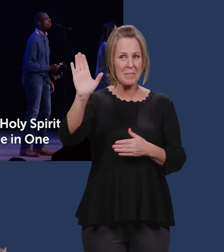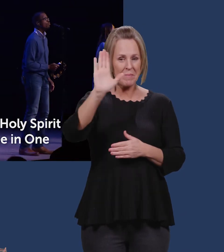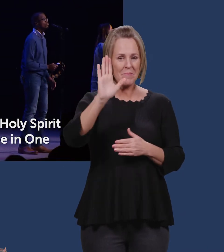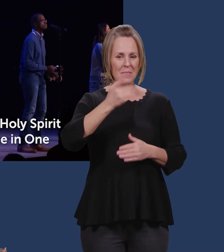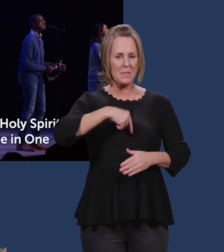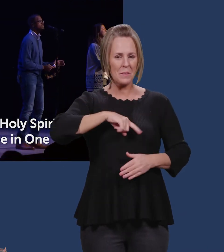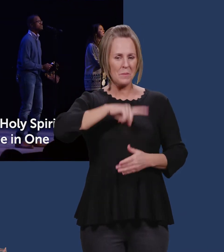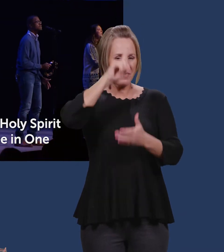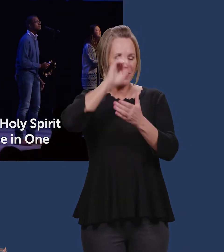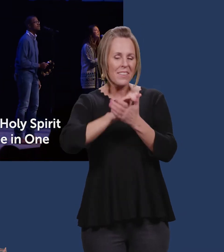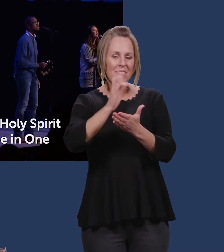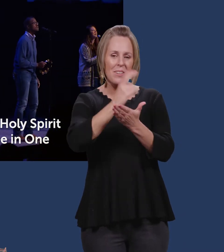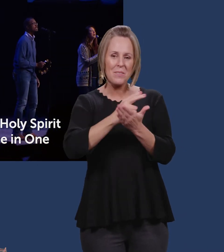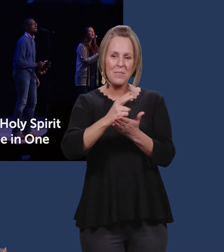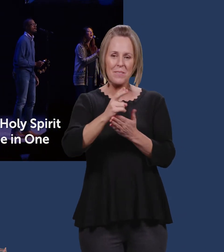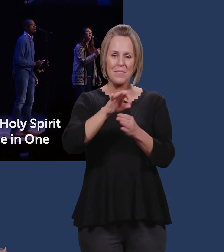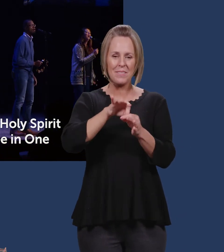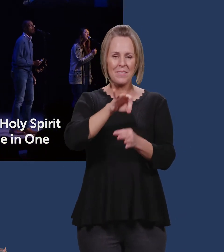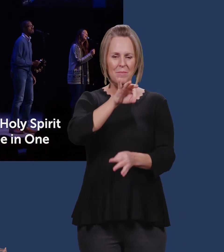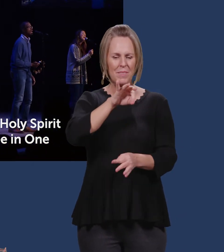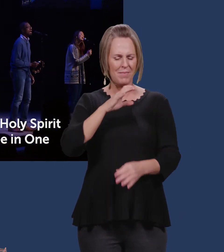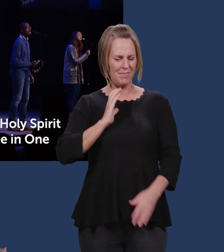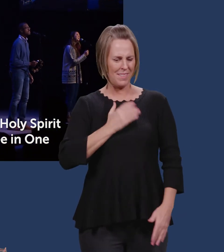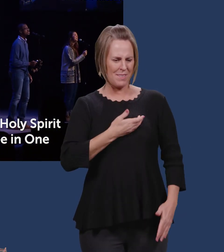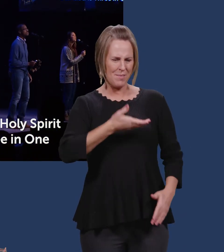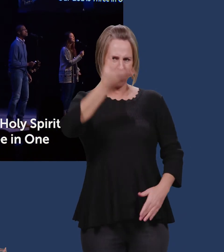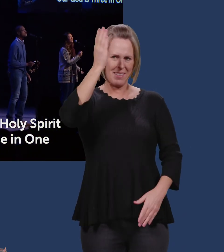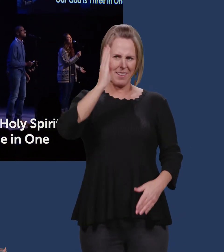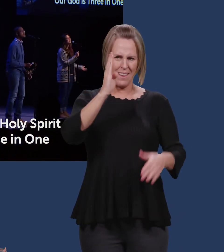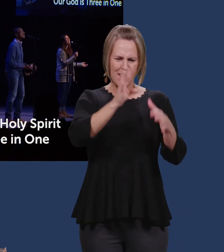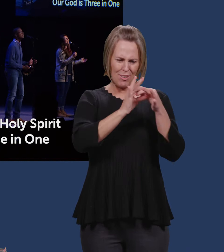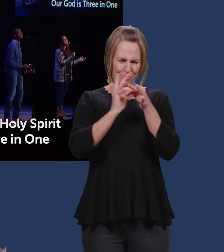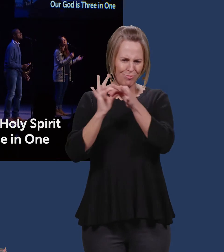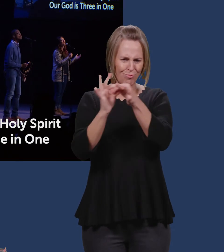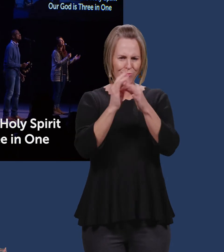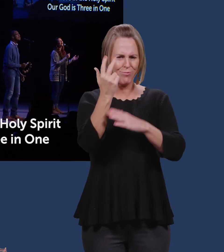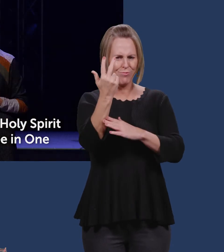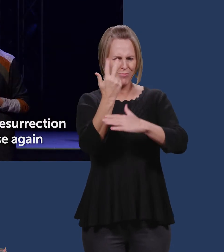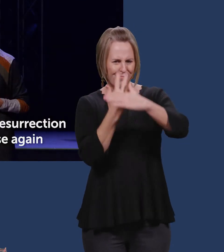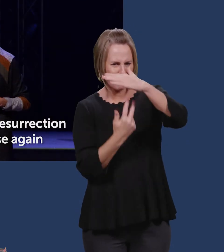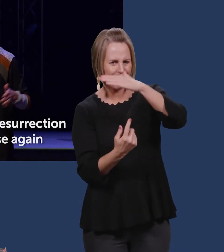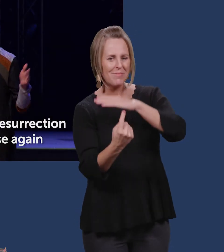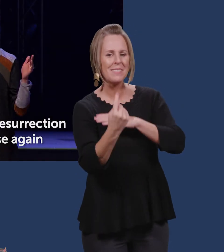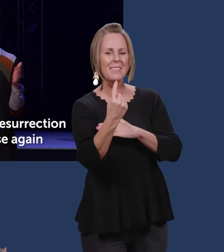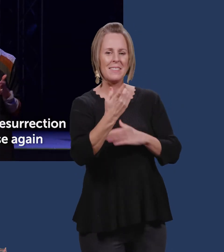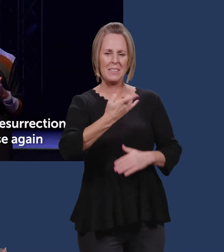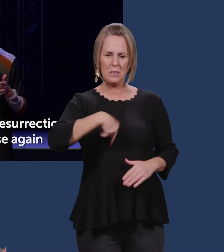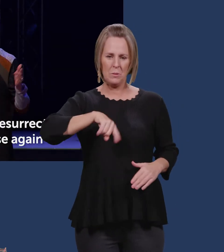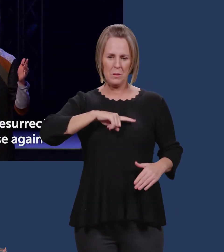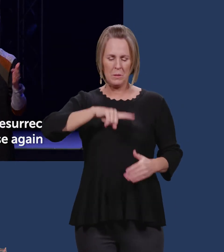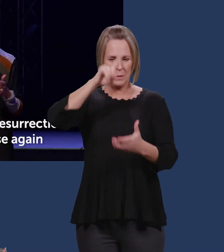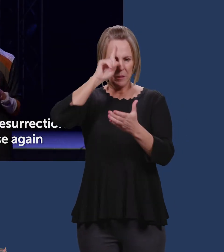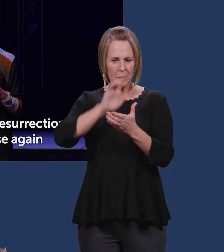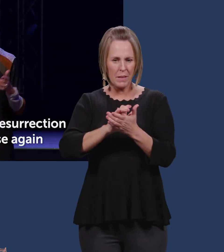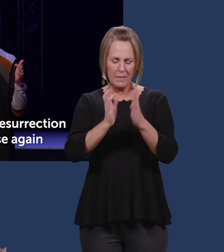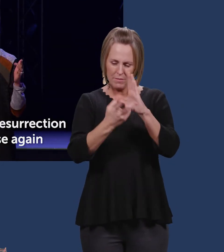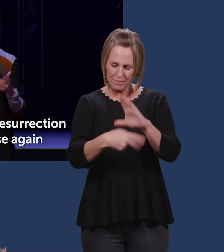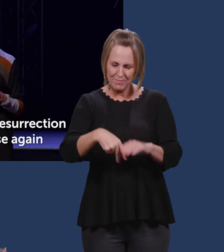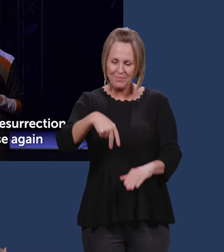in the Holy Spirit. Our God is three in one. We believe in